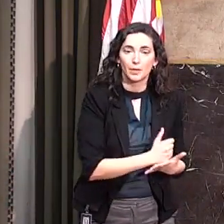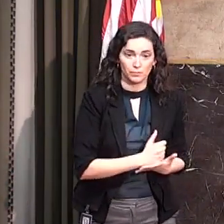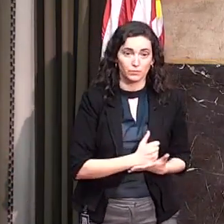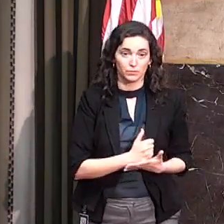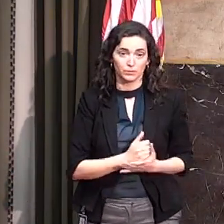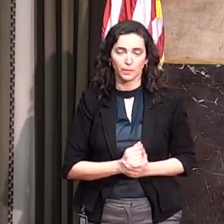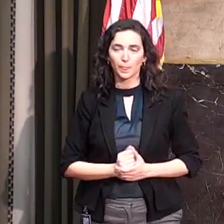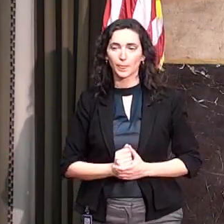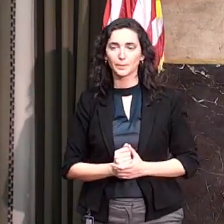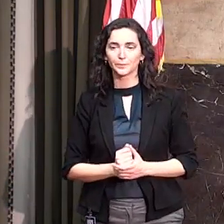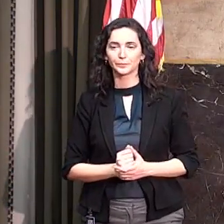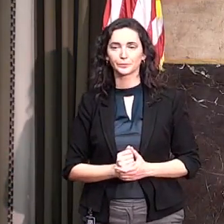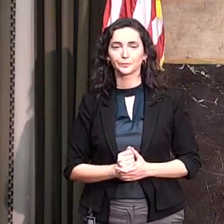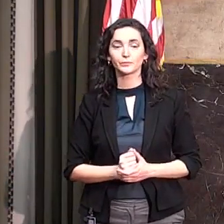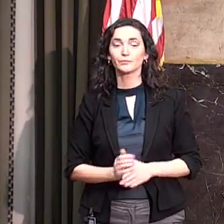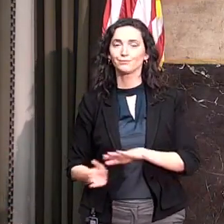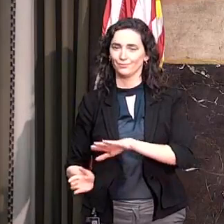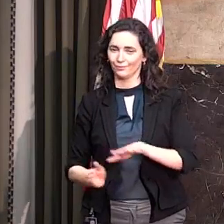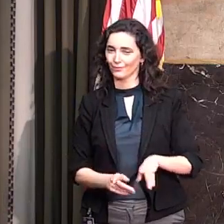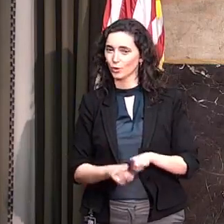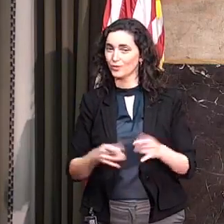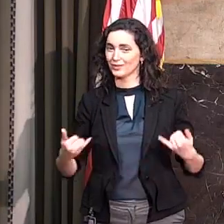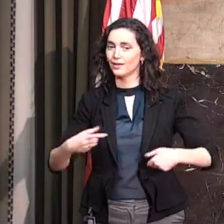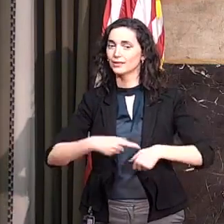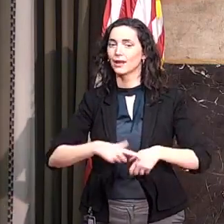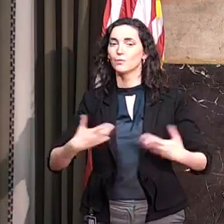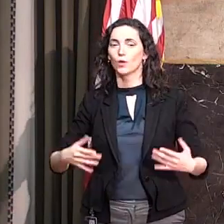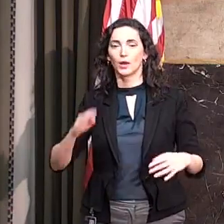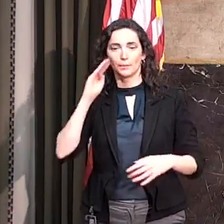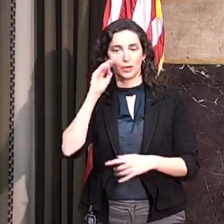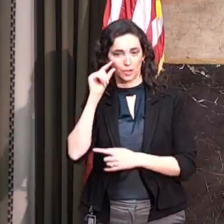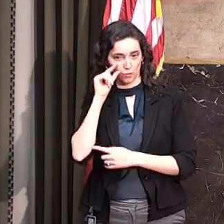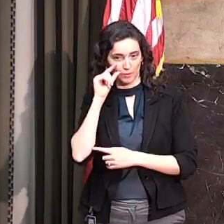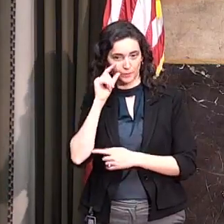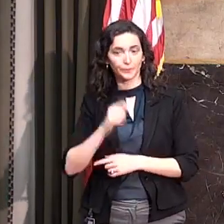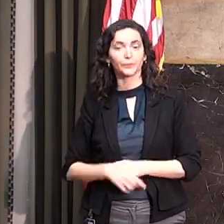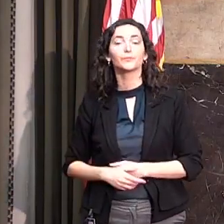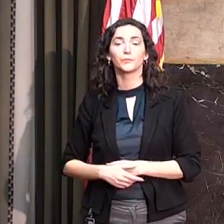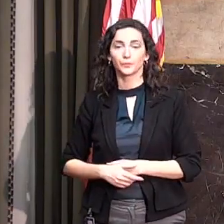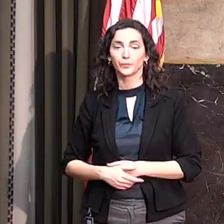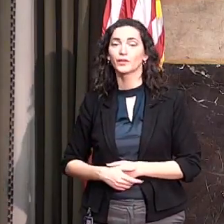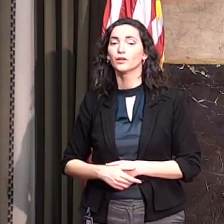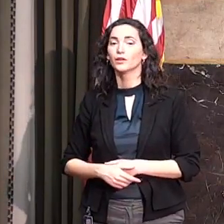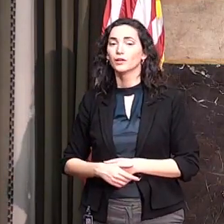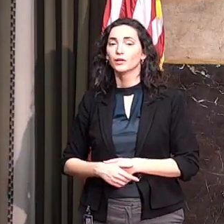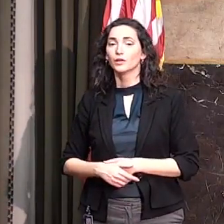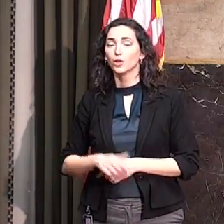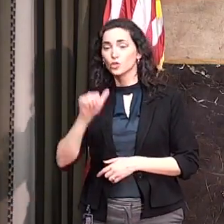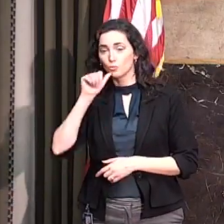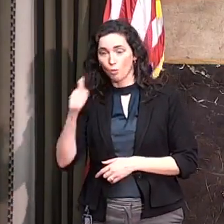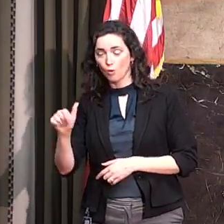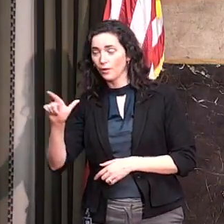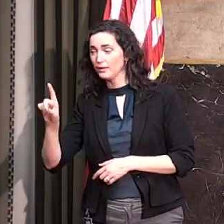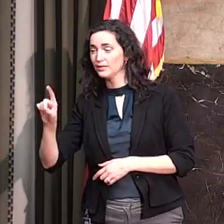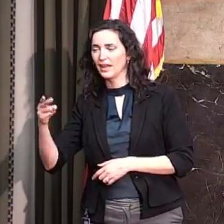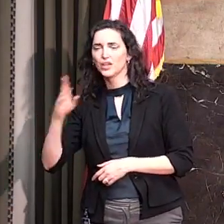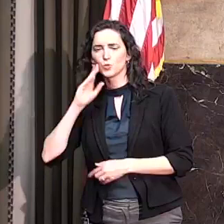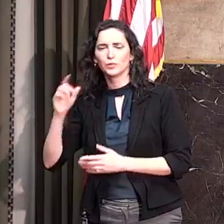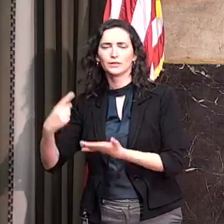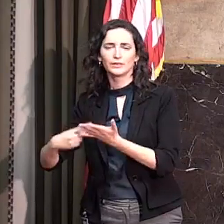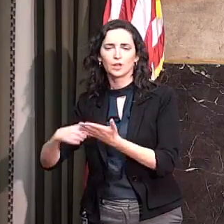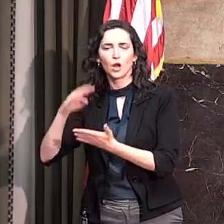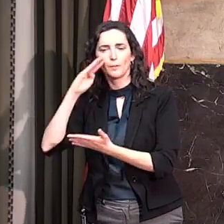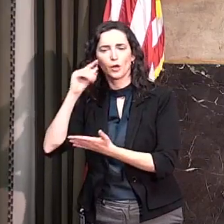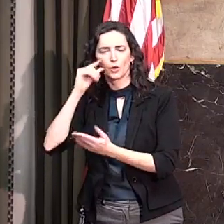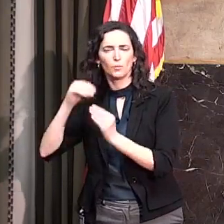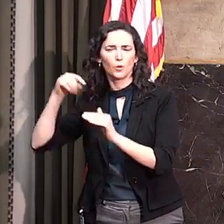Also, it is Mardi Gras season, and LDH will discuss Mardi Gras in more detail tomorrow and how